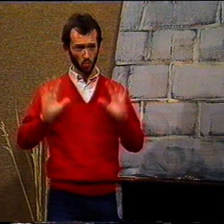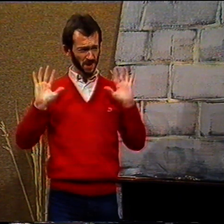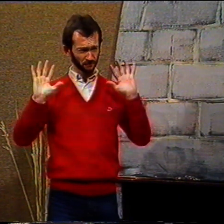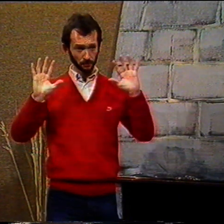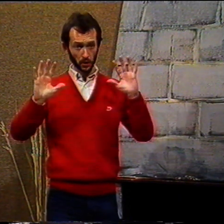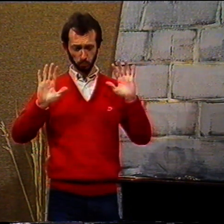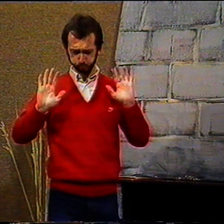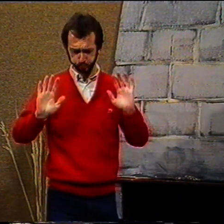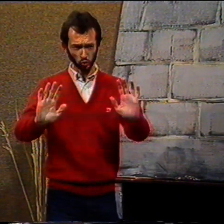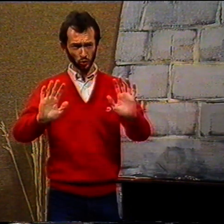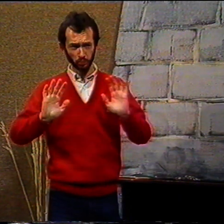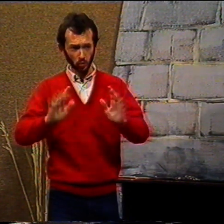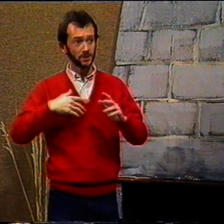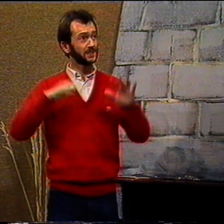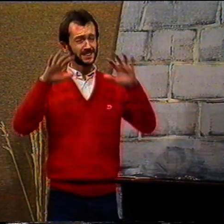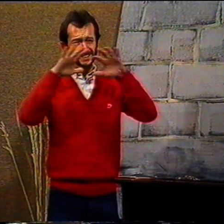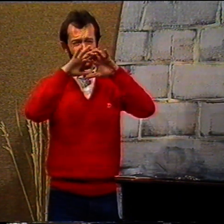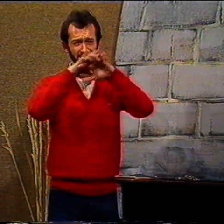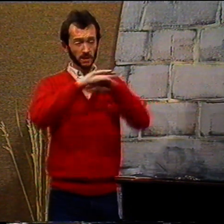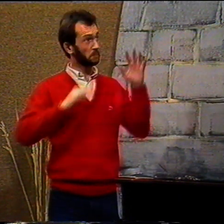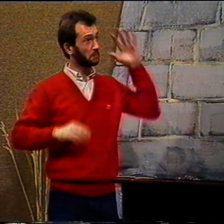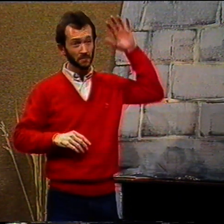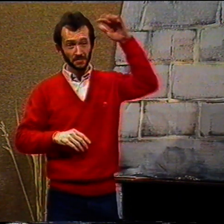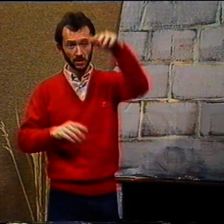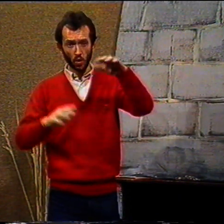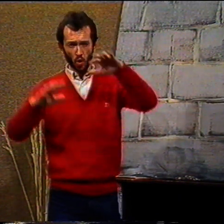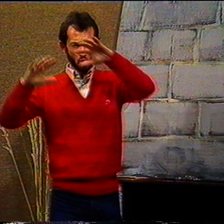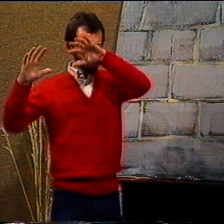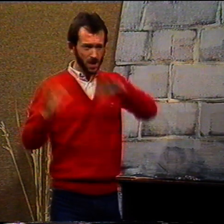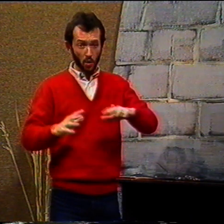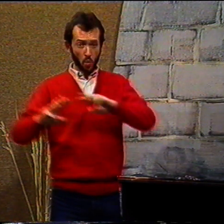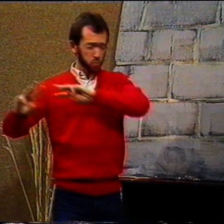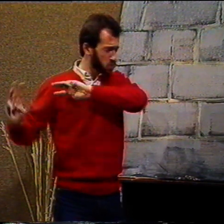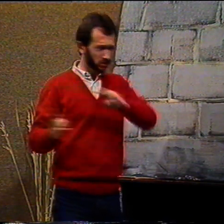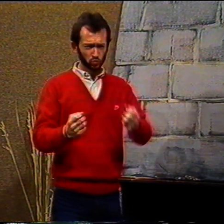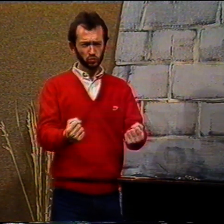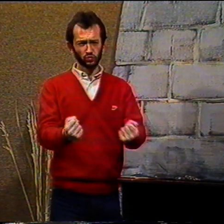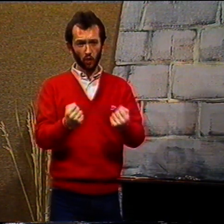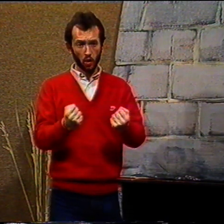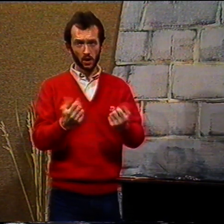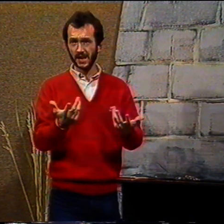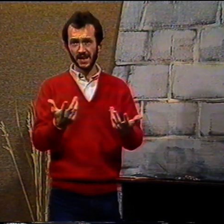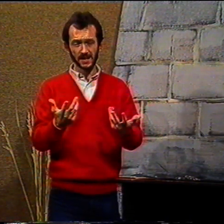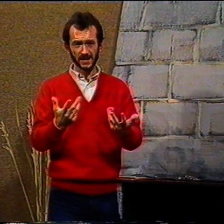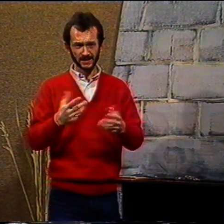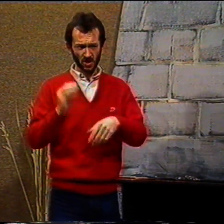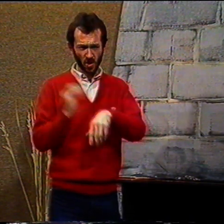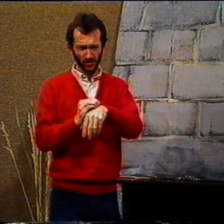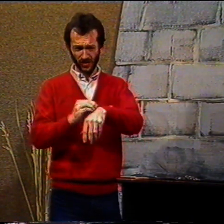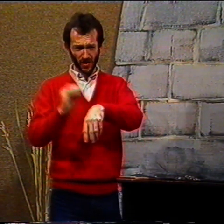carry on. The waves were just pushing us through, and it was getting darker, and the clouds were rushing across. There was rain and wind. It was really strong.